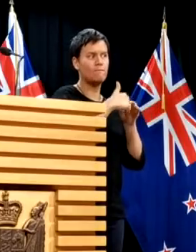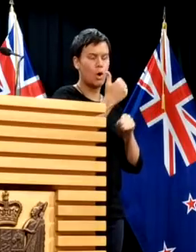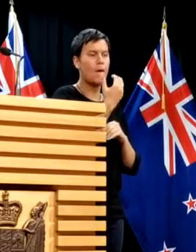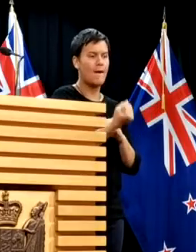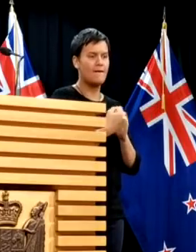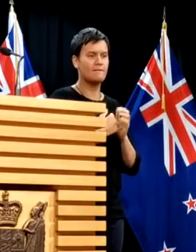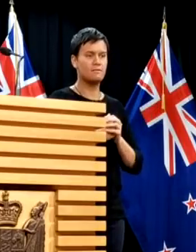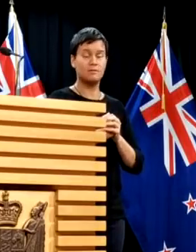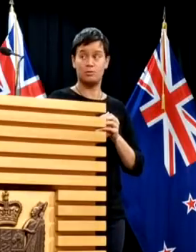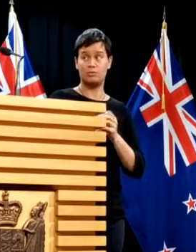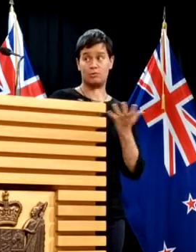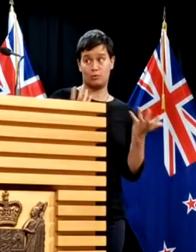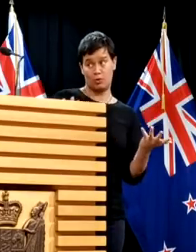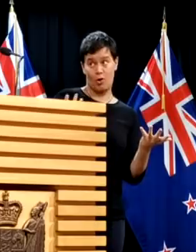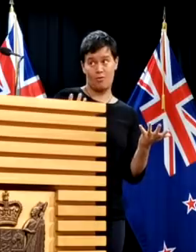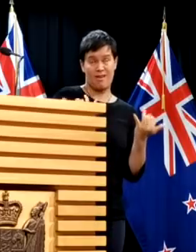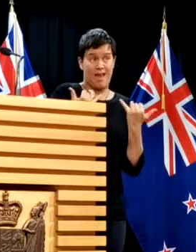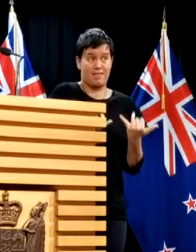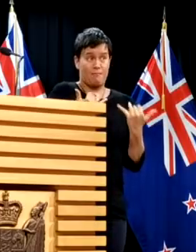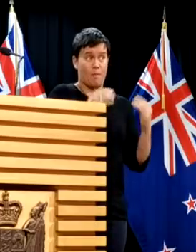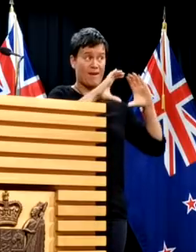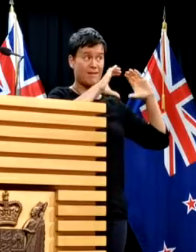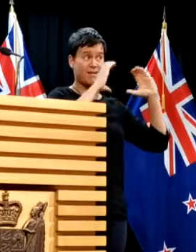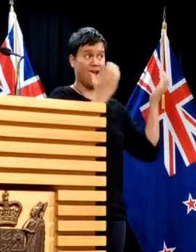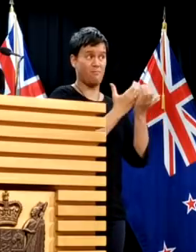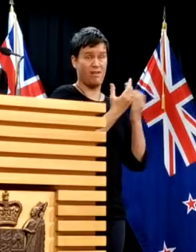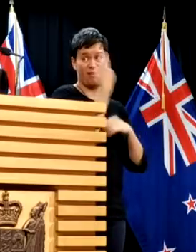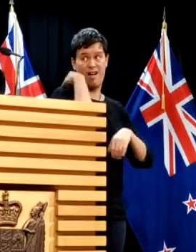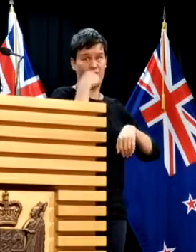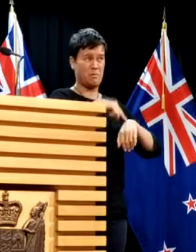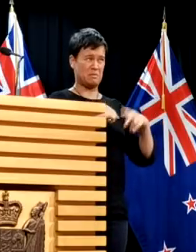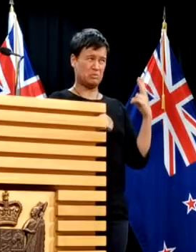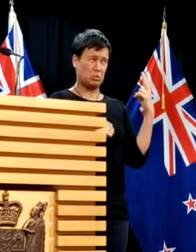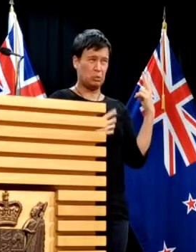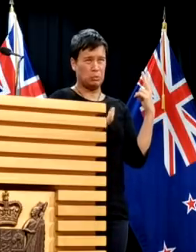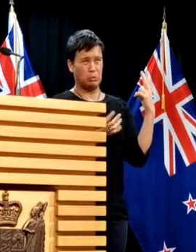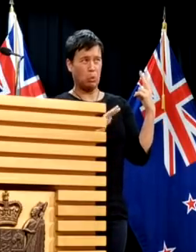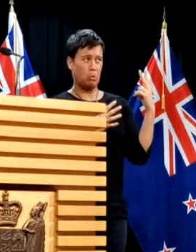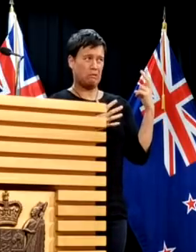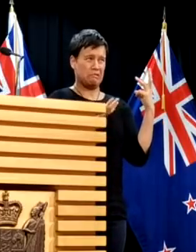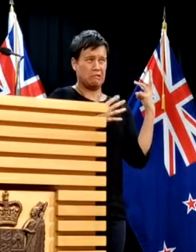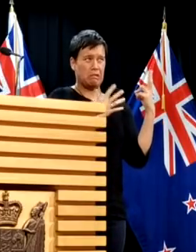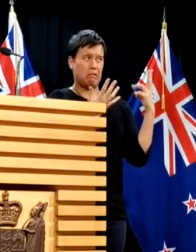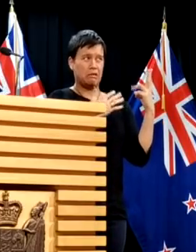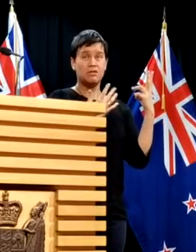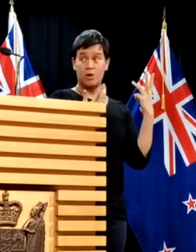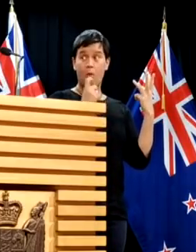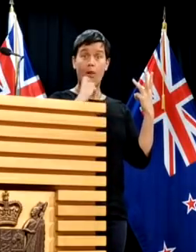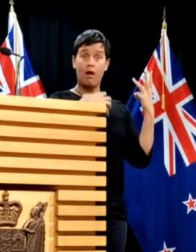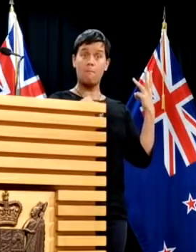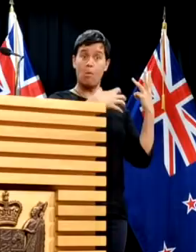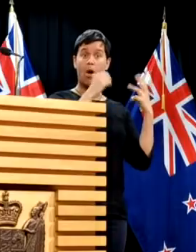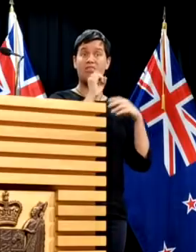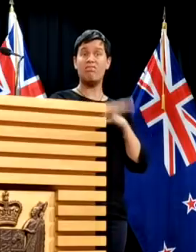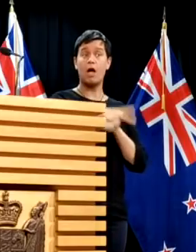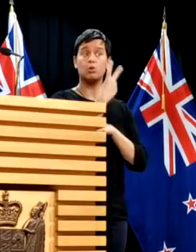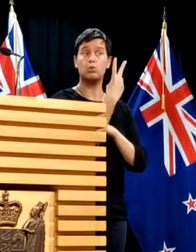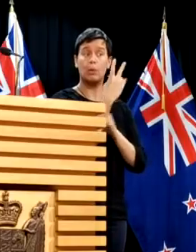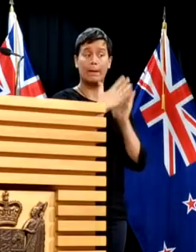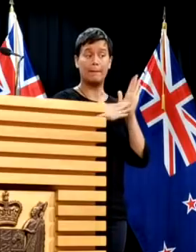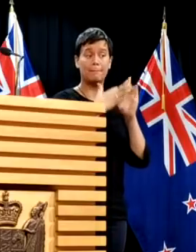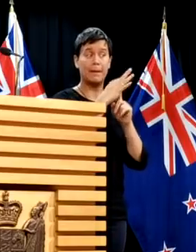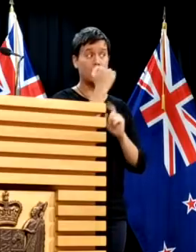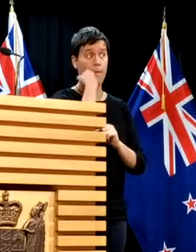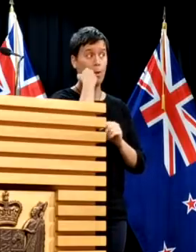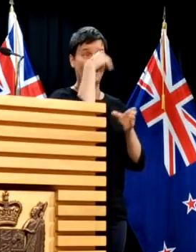can see more than an eye in Calvin and Cabinet. I don't want to give away too much before the Monday announcement, but as I